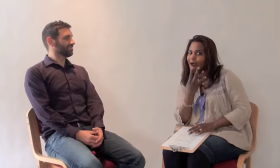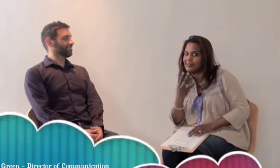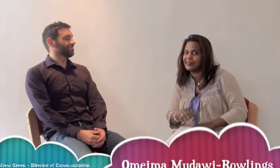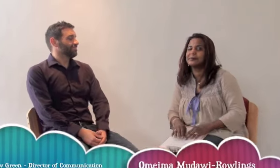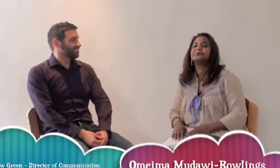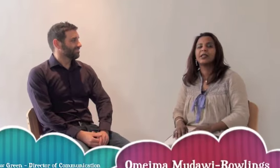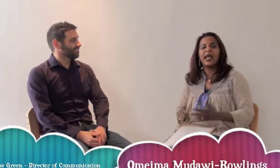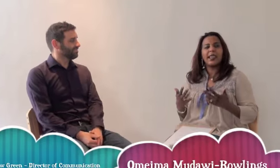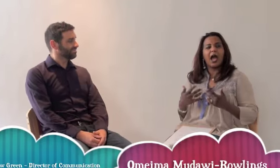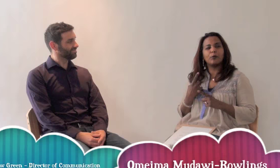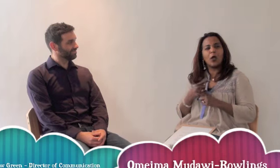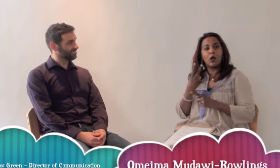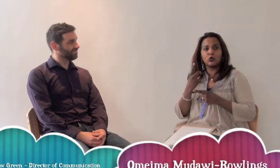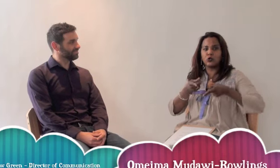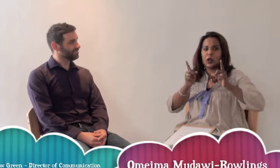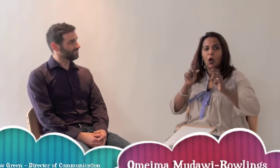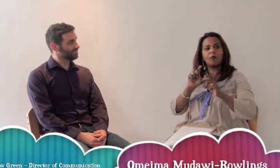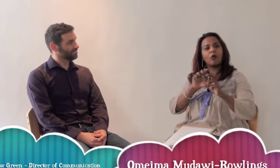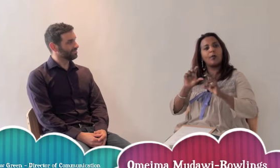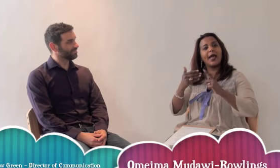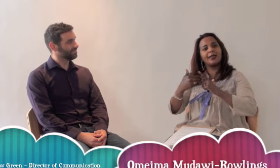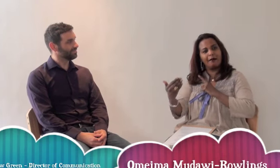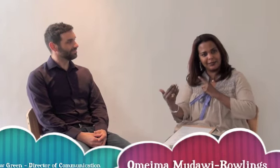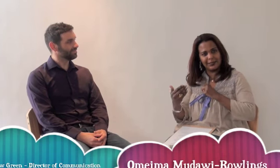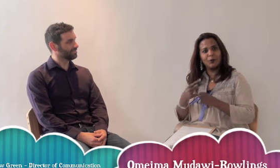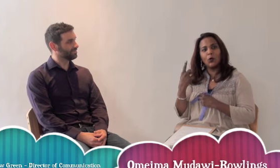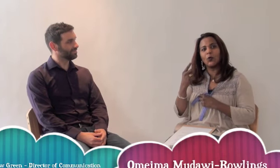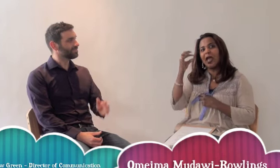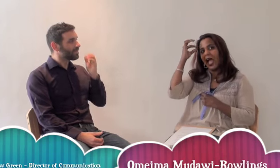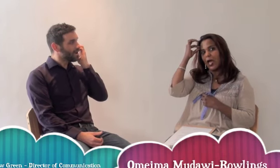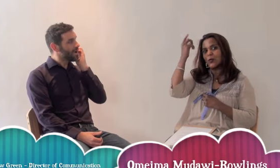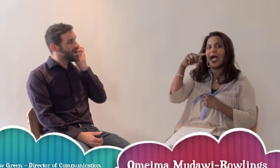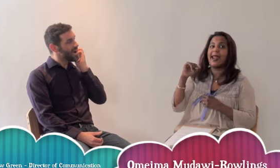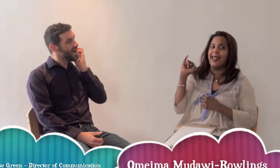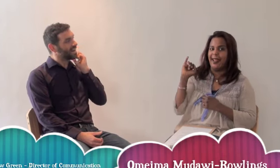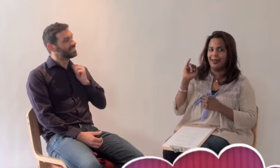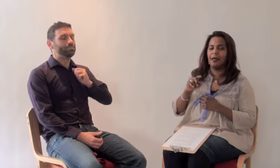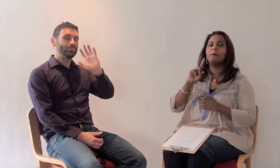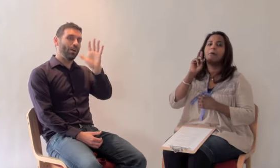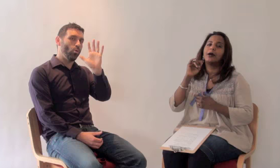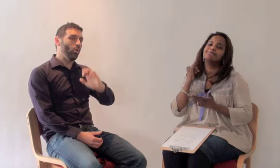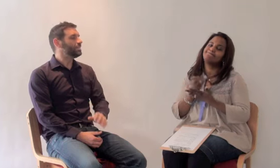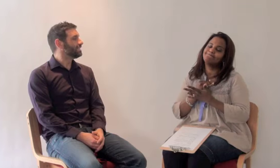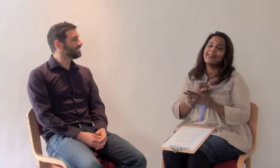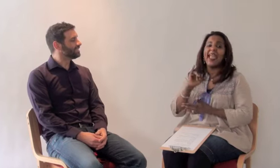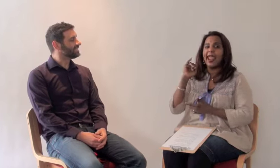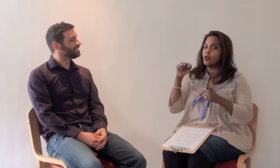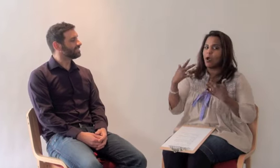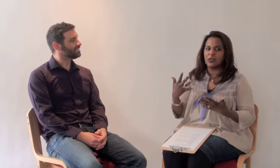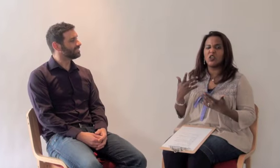Welcome to BSL Newsround 19. Today I was hoping to talk to our two directors, Ian and Andrew, but Hello. unfortunately Ian's